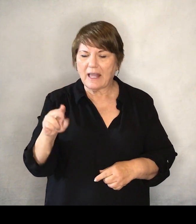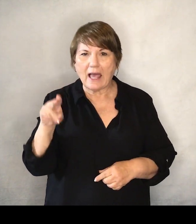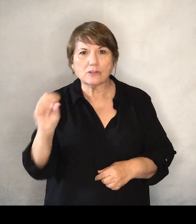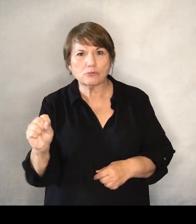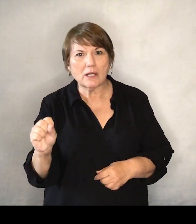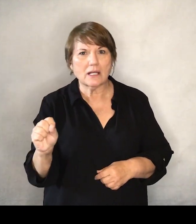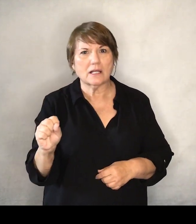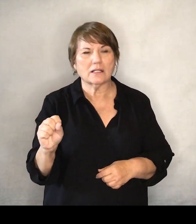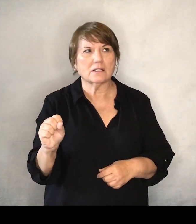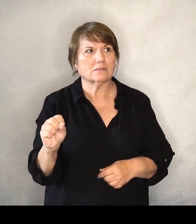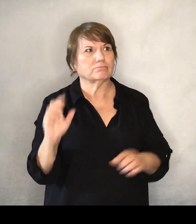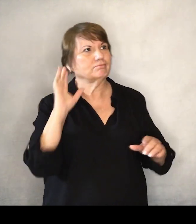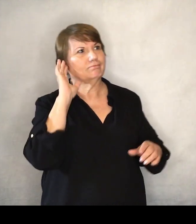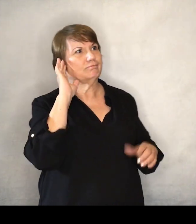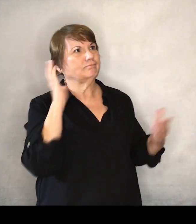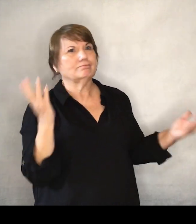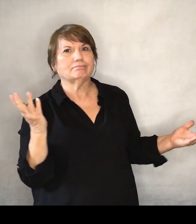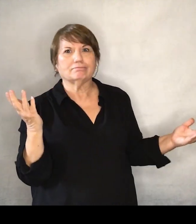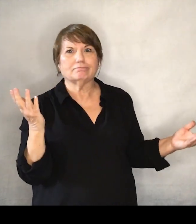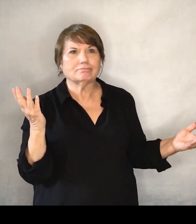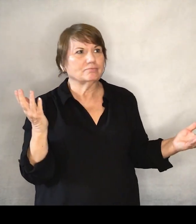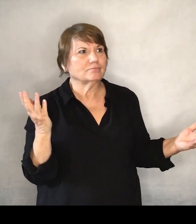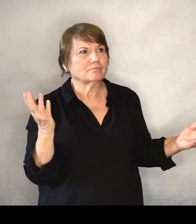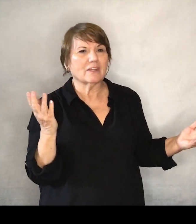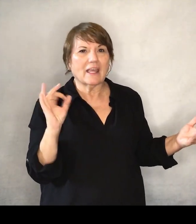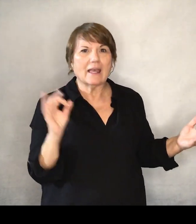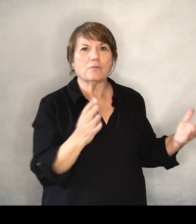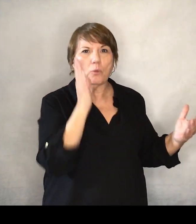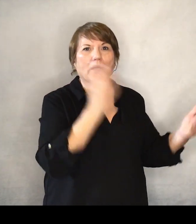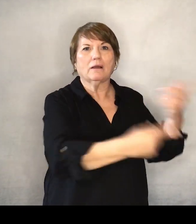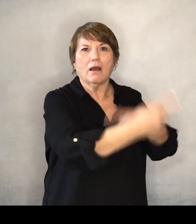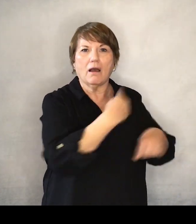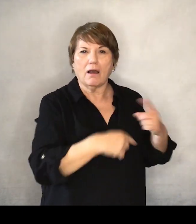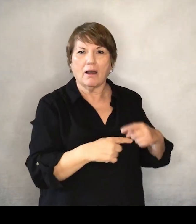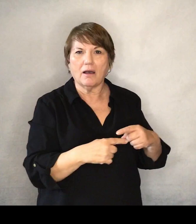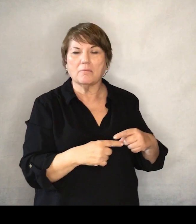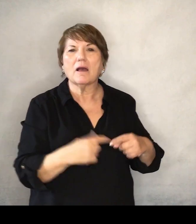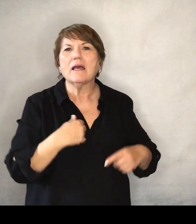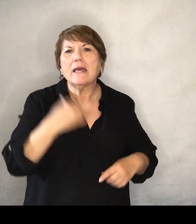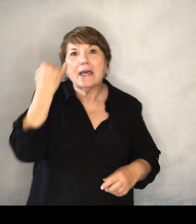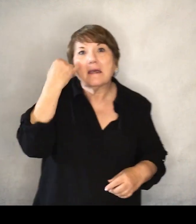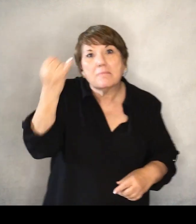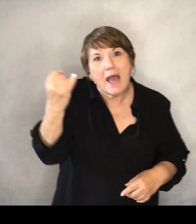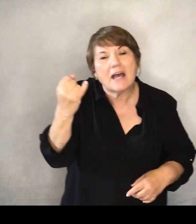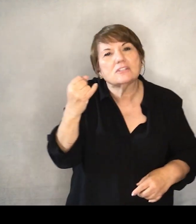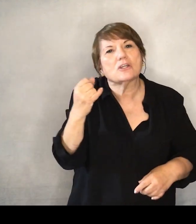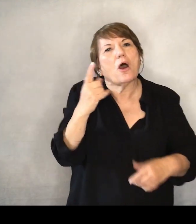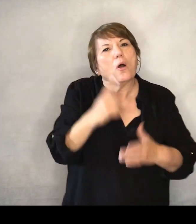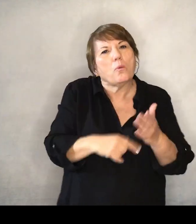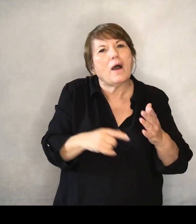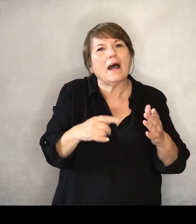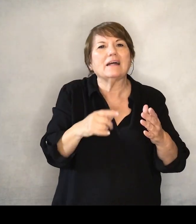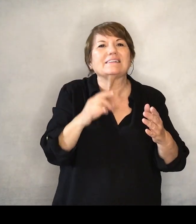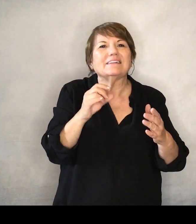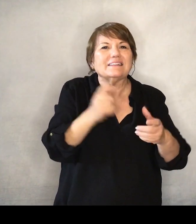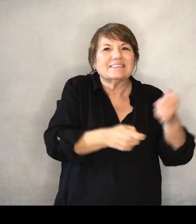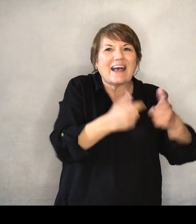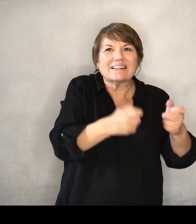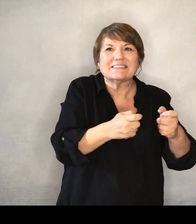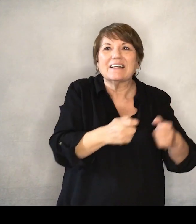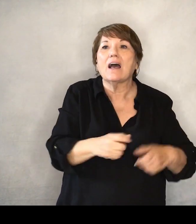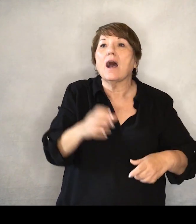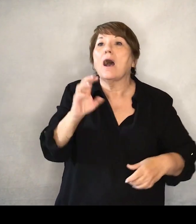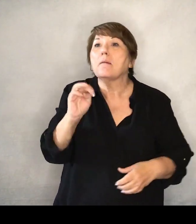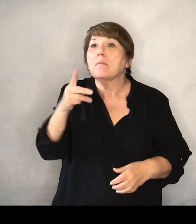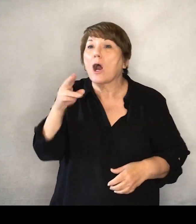been texting capabilities back then, this is the message that Jesus would have sent to Martha. He would have said to her,